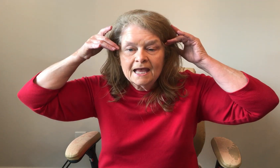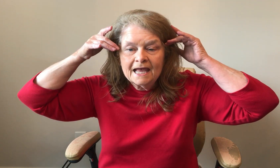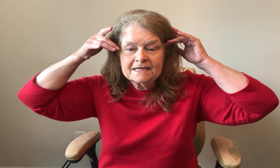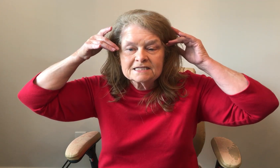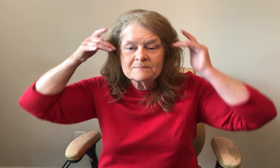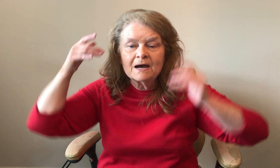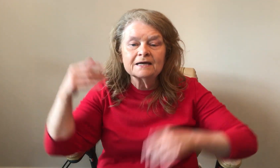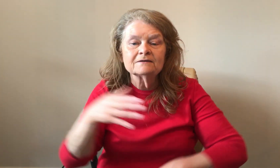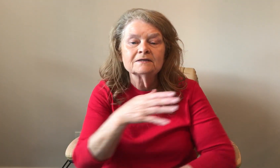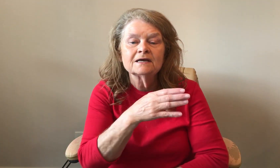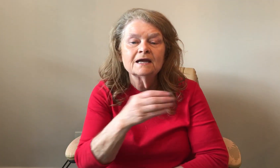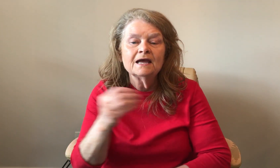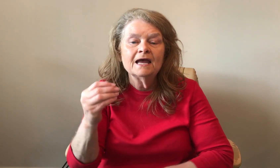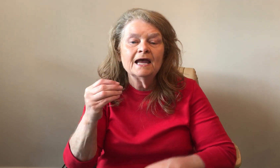and smiled,